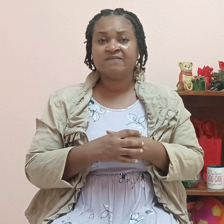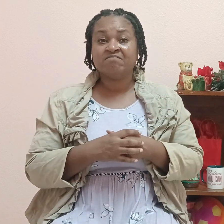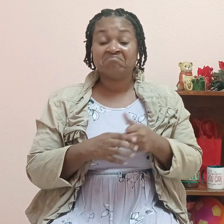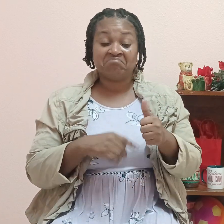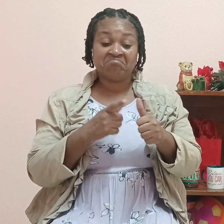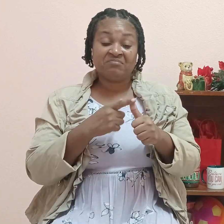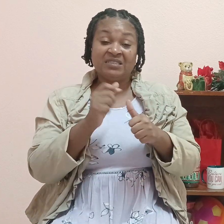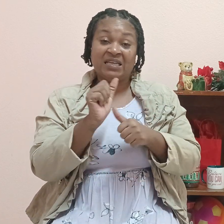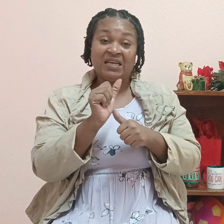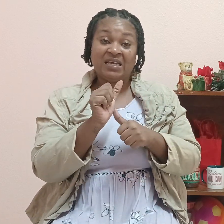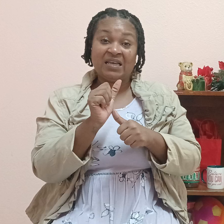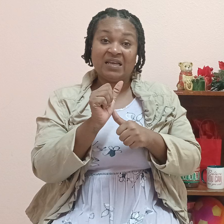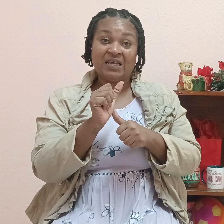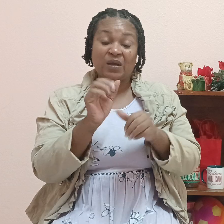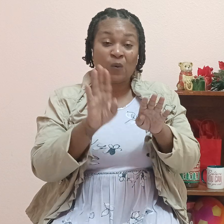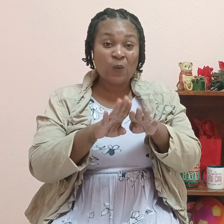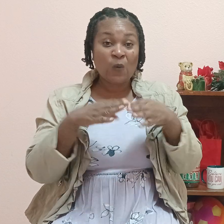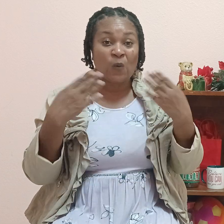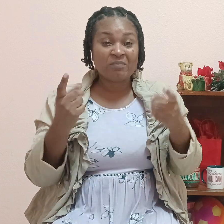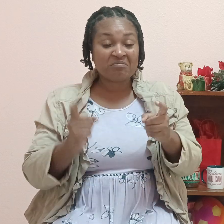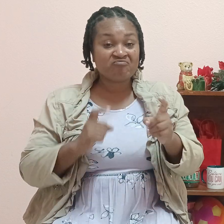A, opening presents.